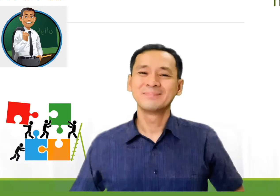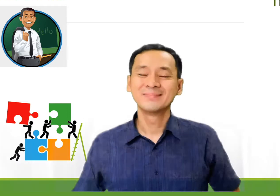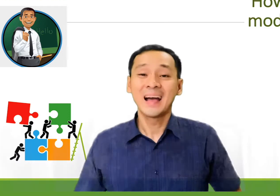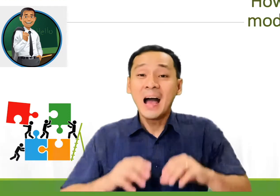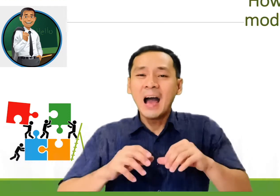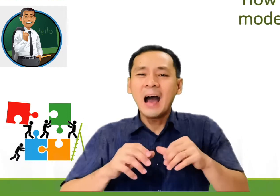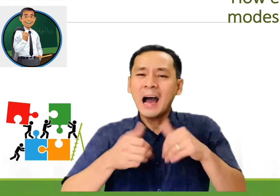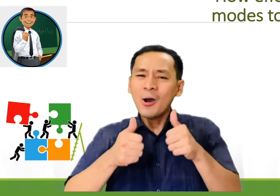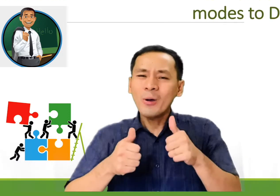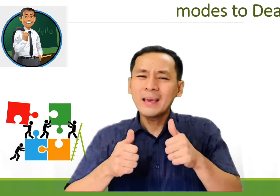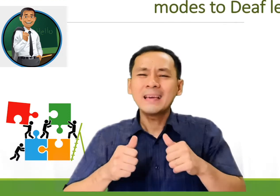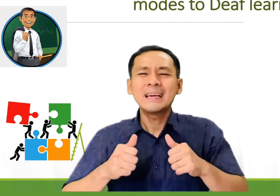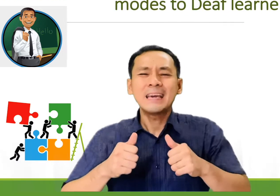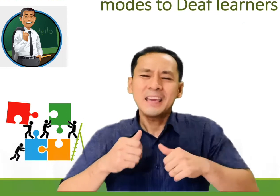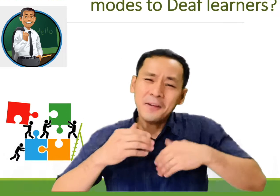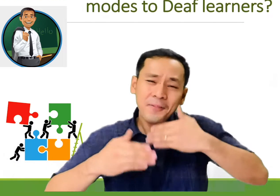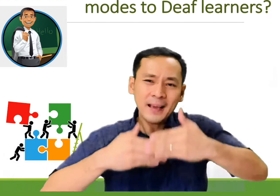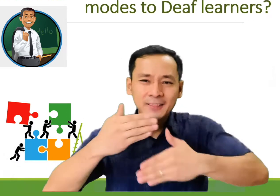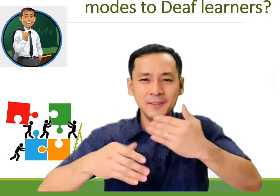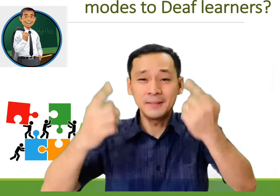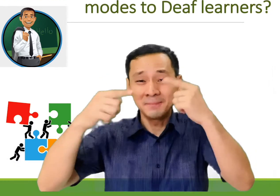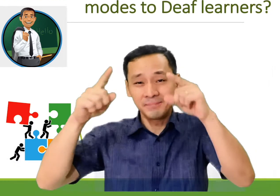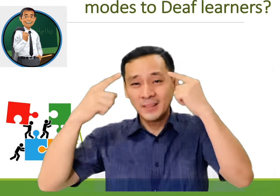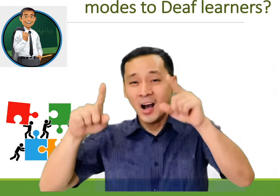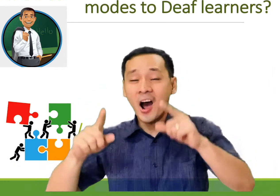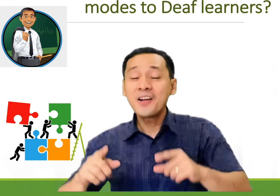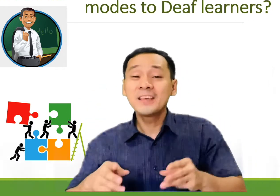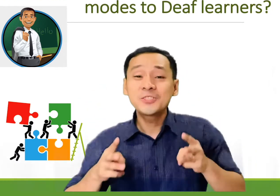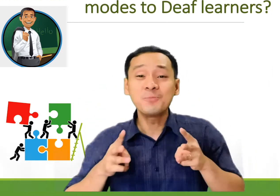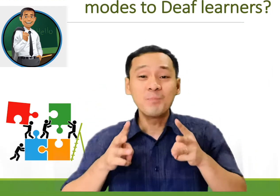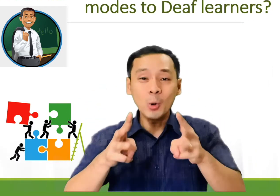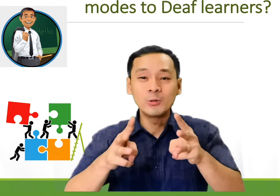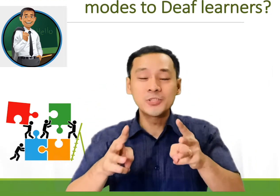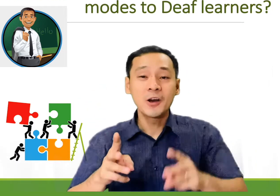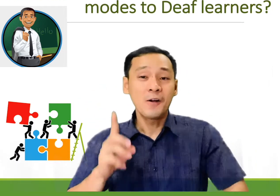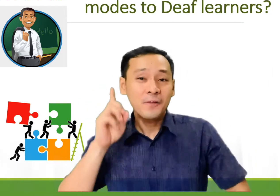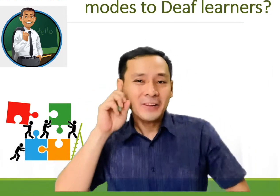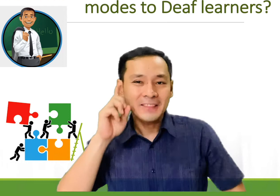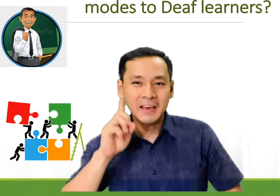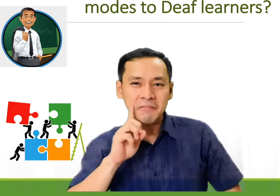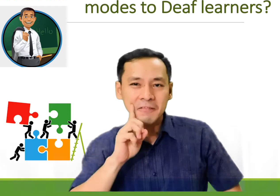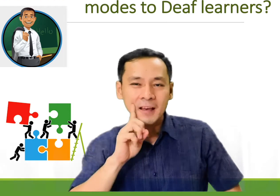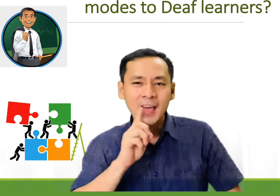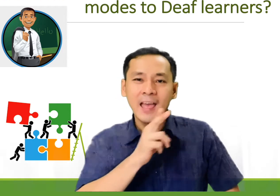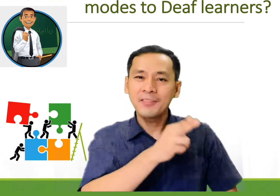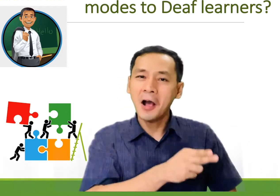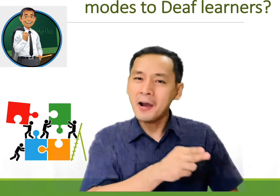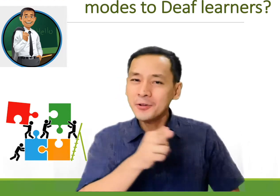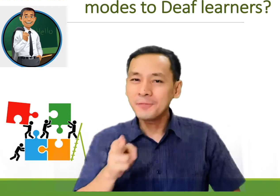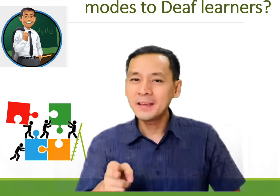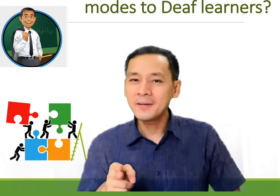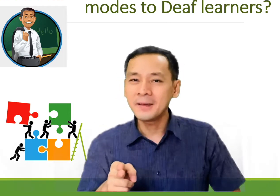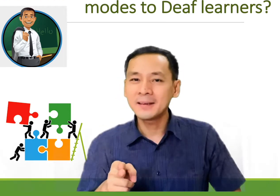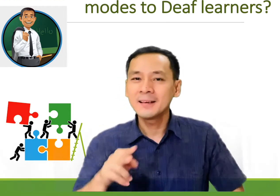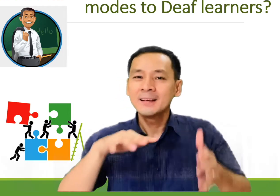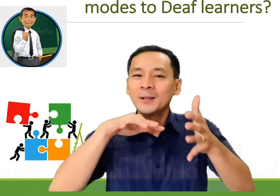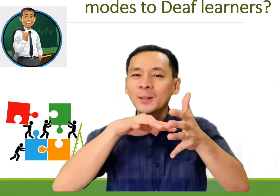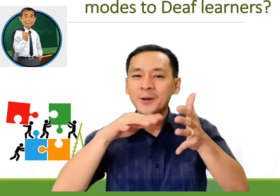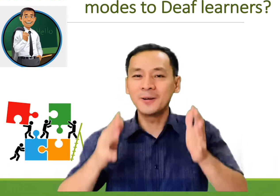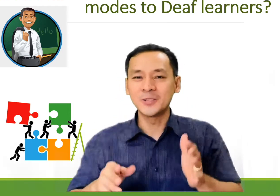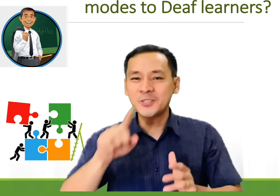However, how effective are these modes for the deaf and hard of